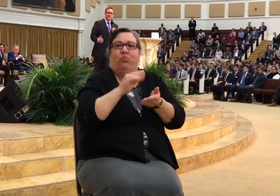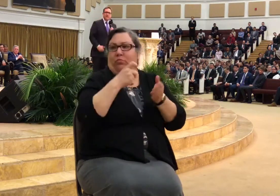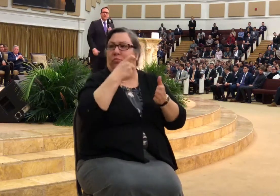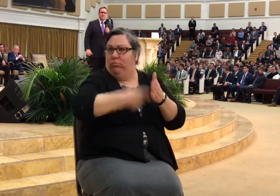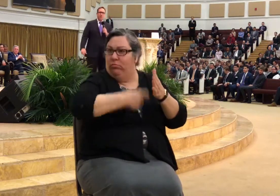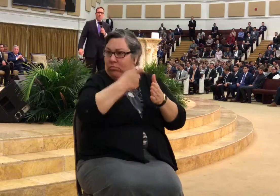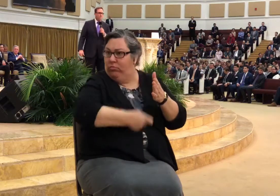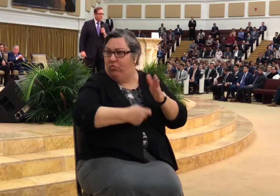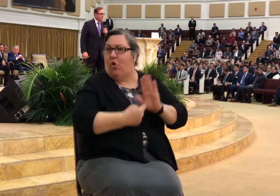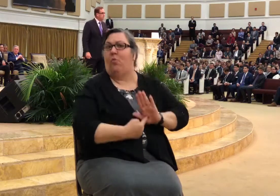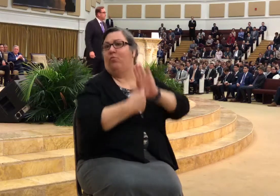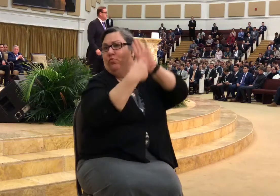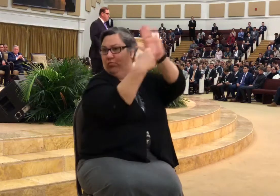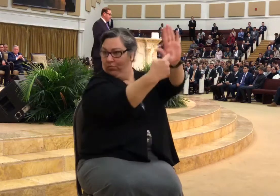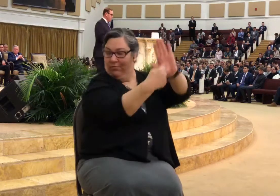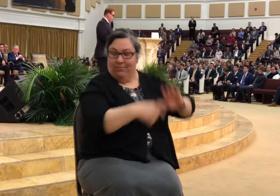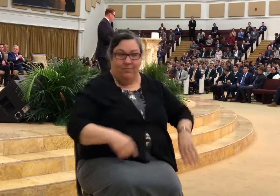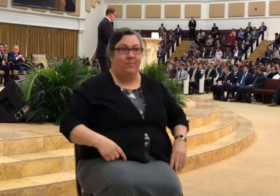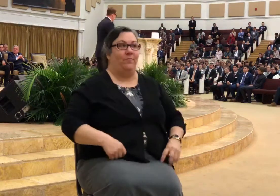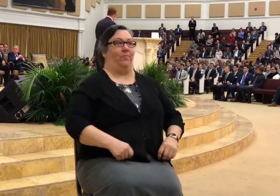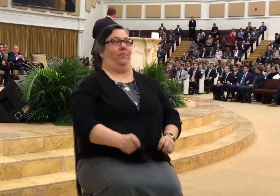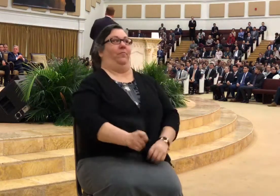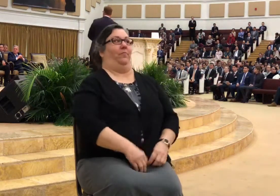is a presentation, For What Purpose.